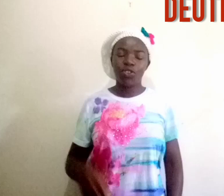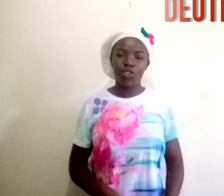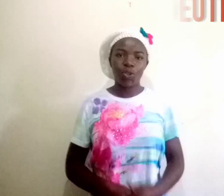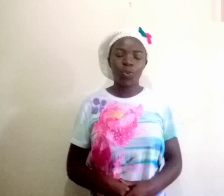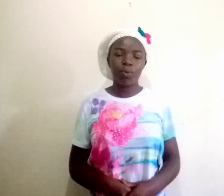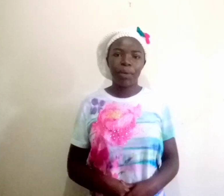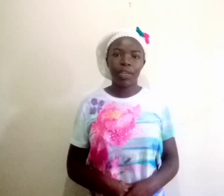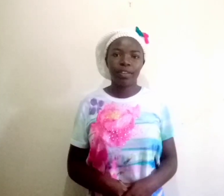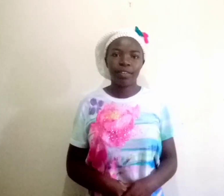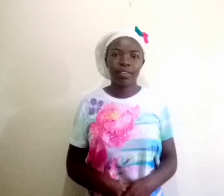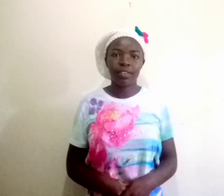Deuteronomy.